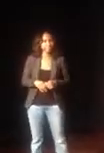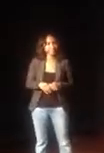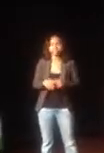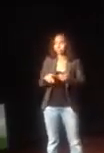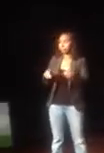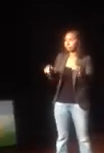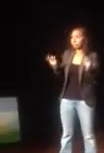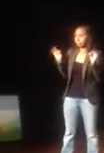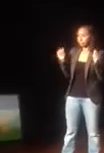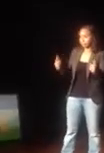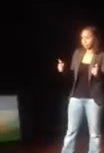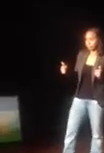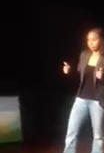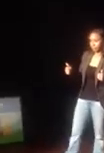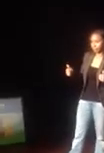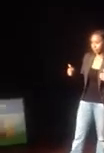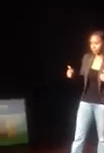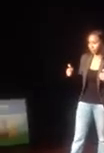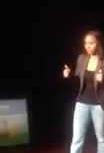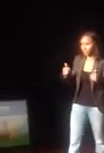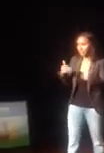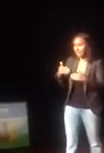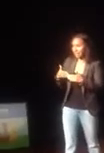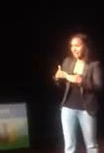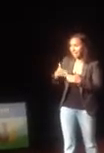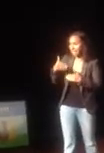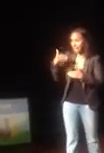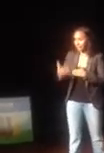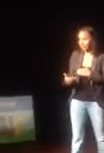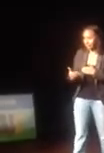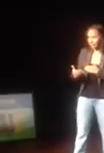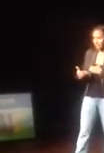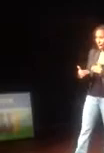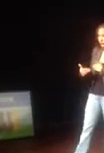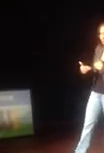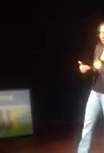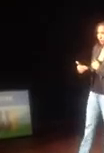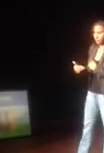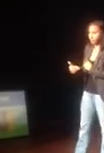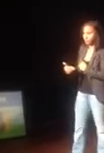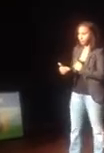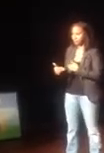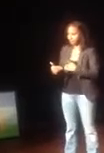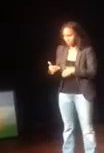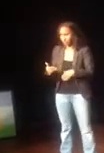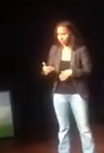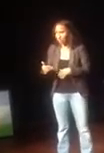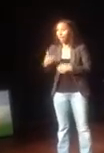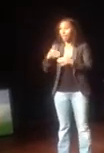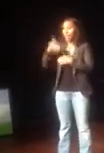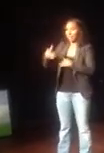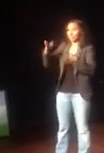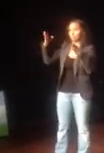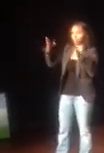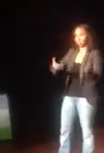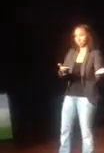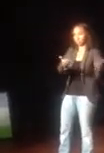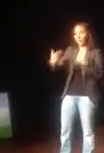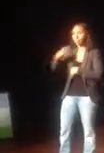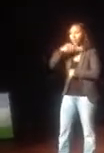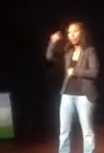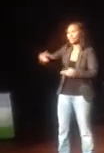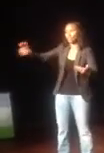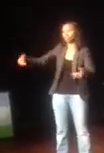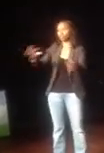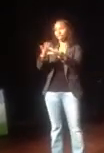anyways, the next artist coming to the stage really doesn't need, in poetry world, doesn't need any introduction at